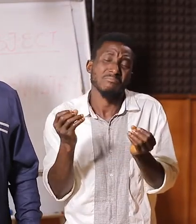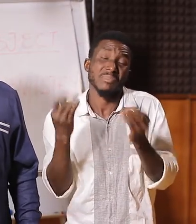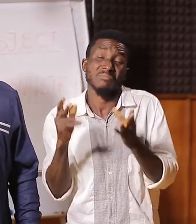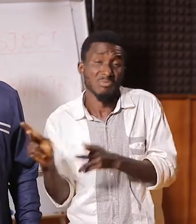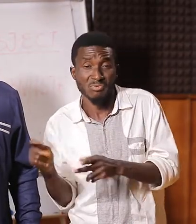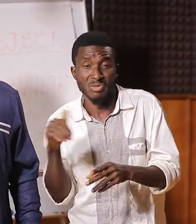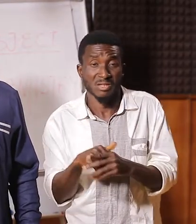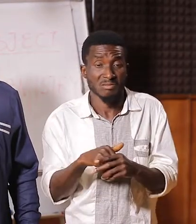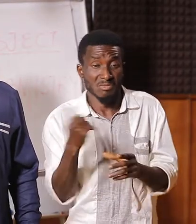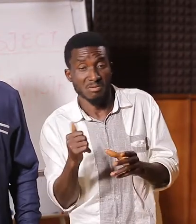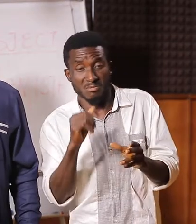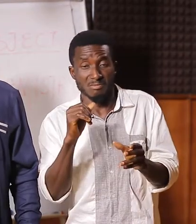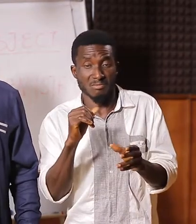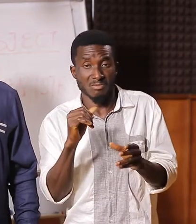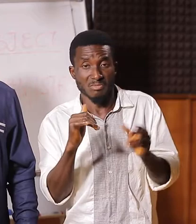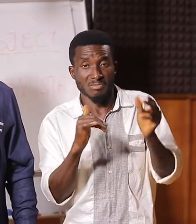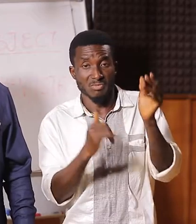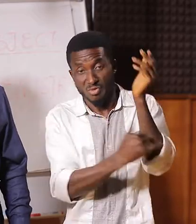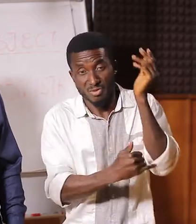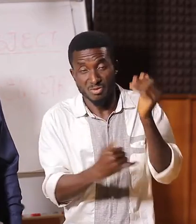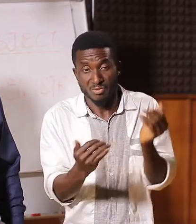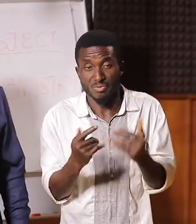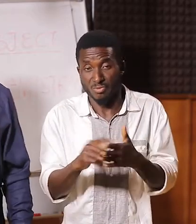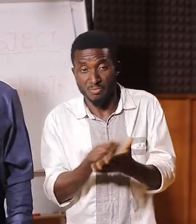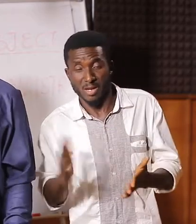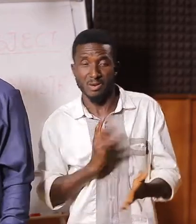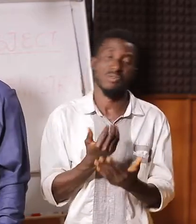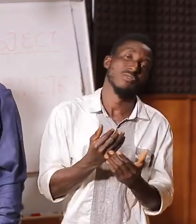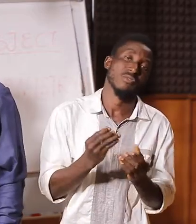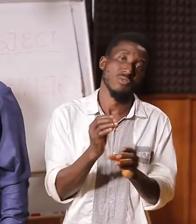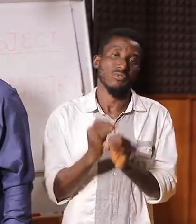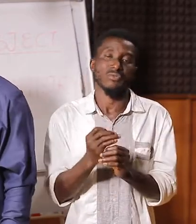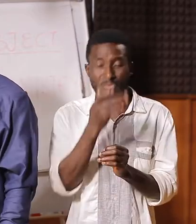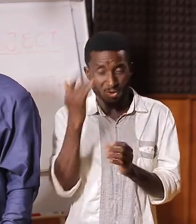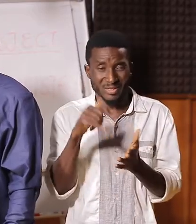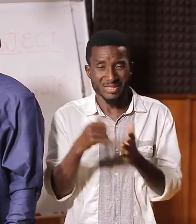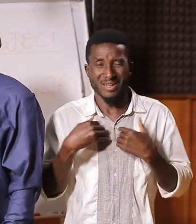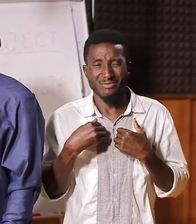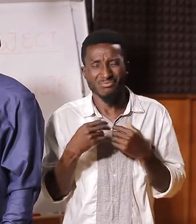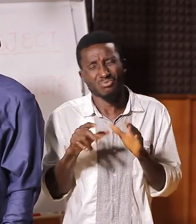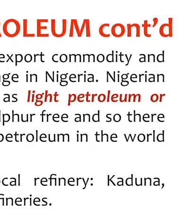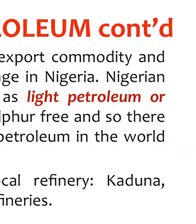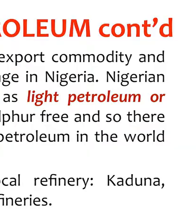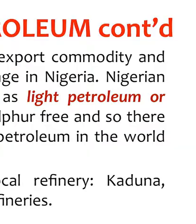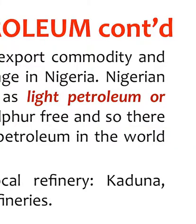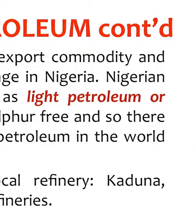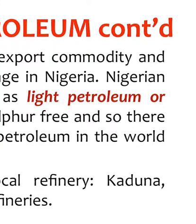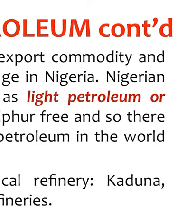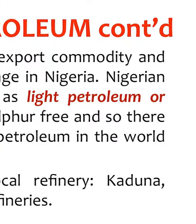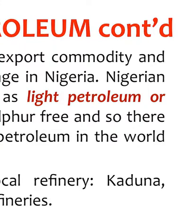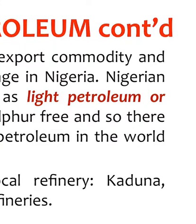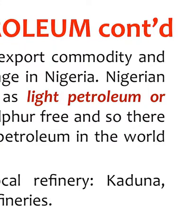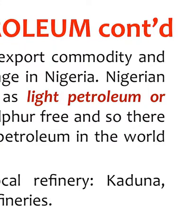own petroleum product because it has less sulfur content. The demand is always very